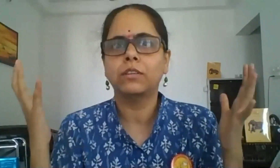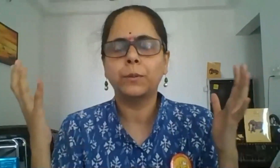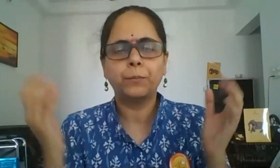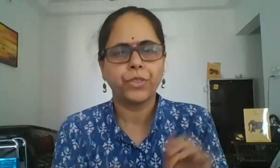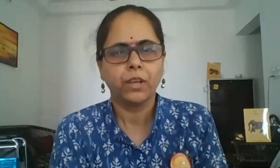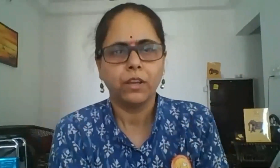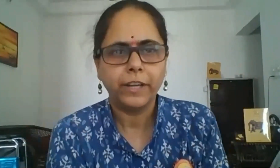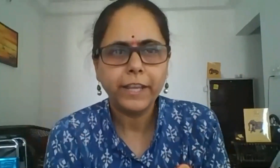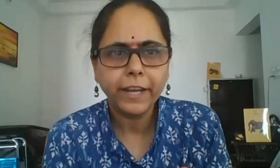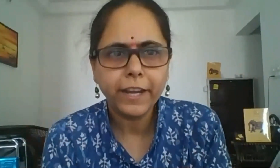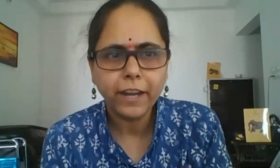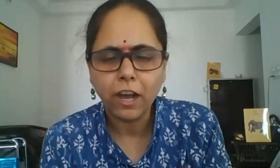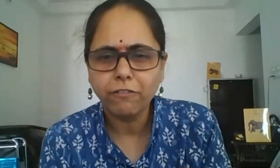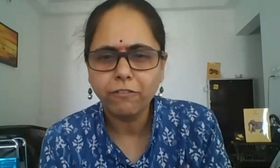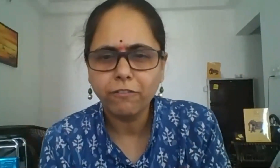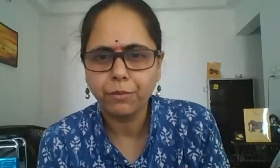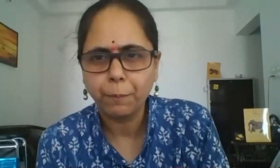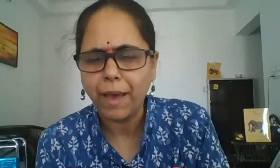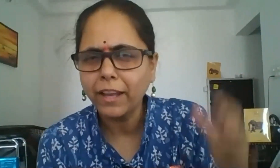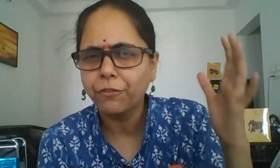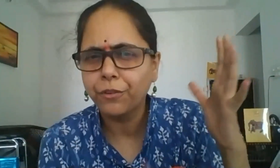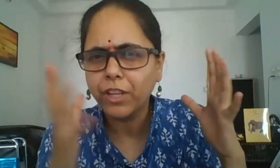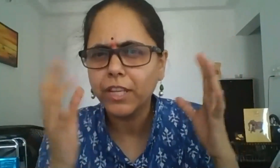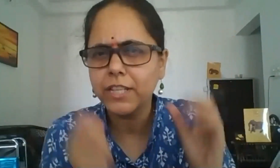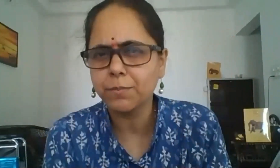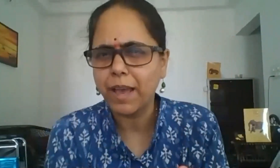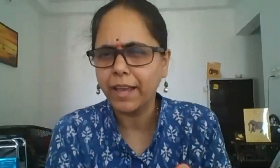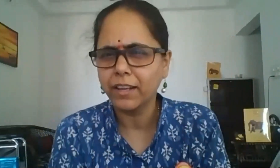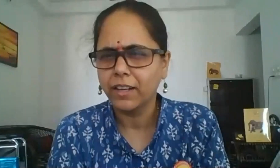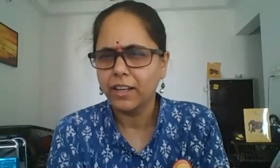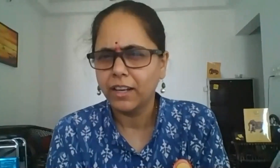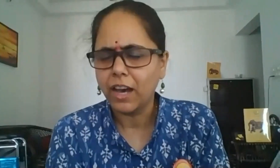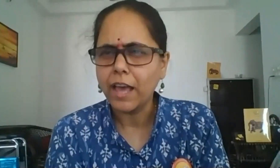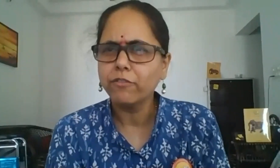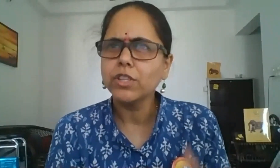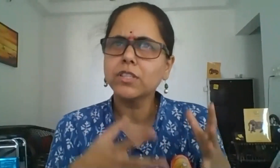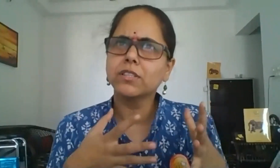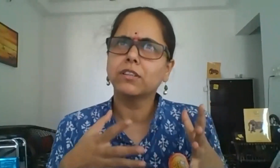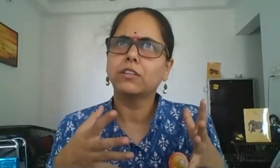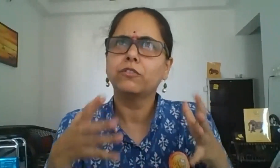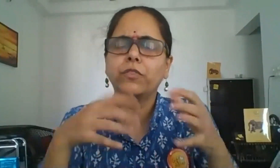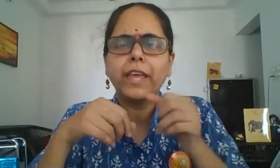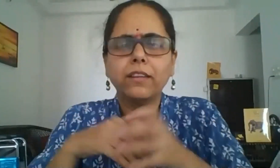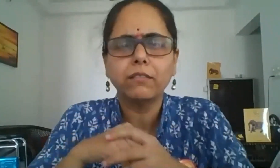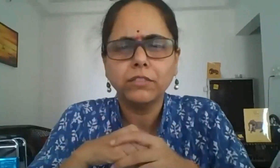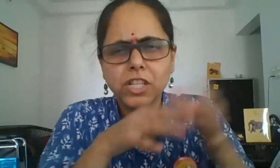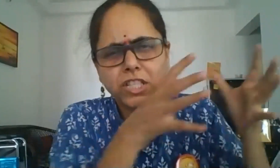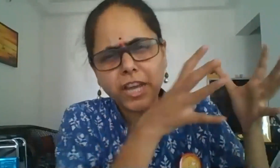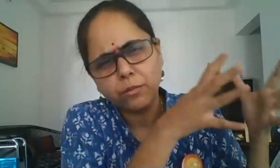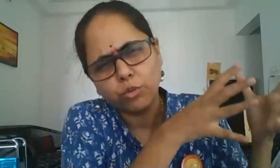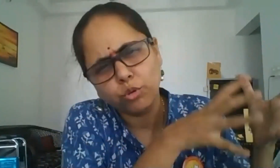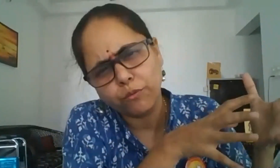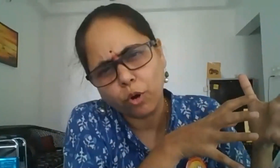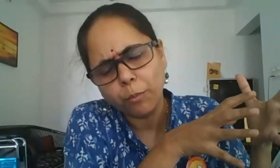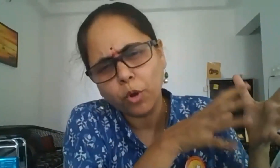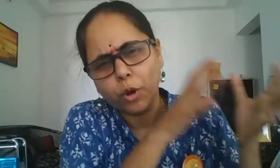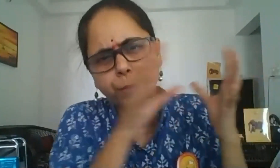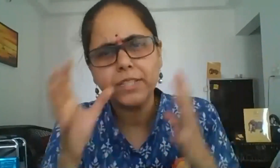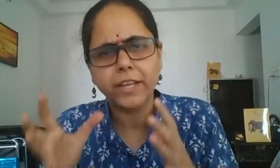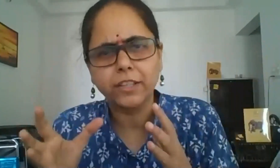a decade and a half back, 15 years back. I was then just had moved from corporate sector